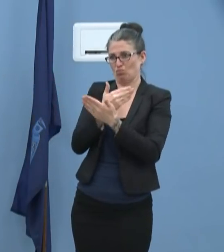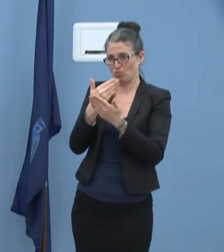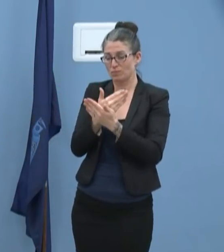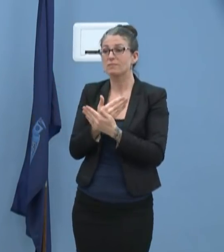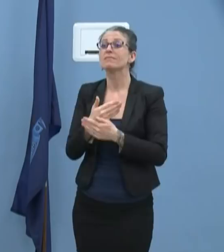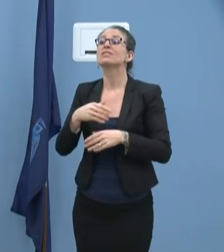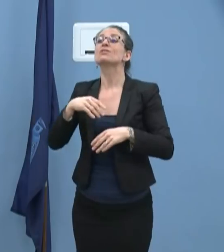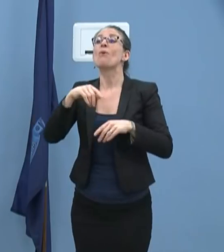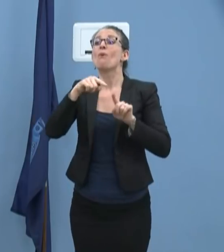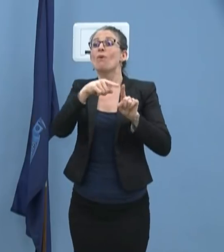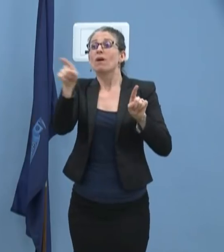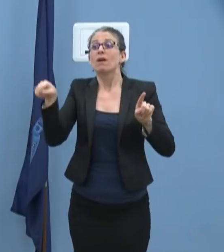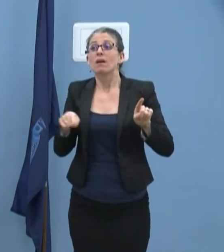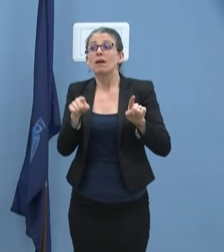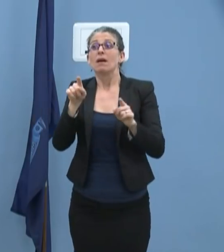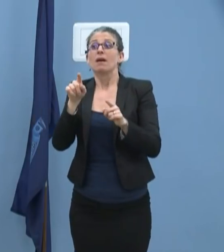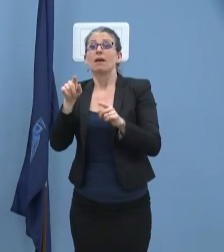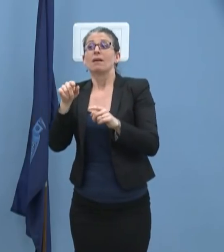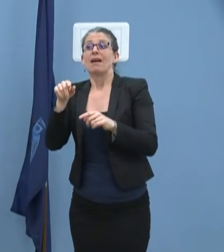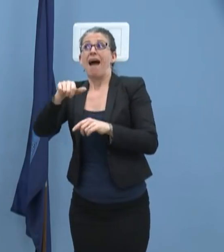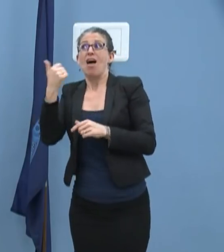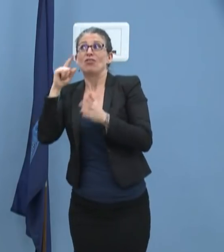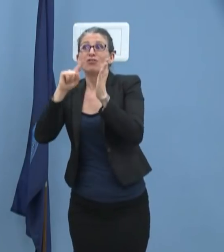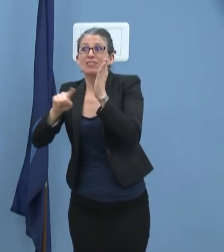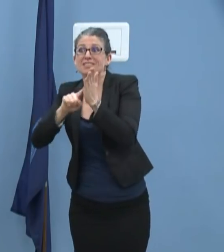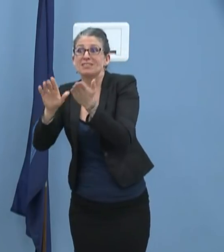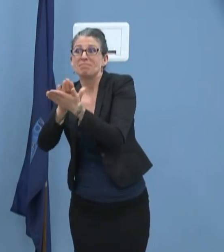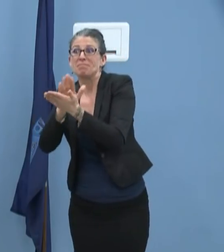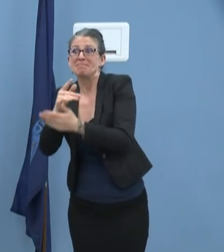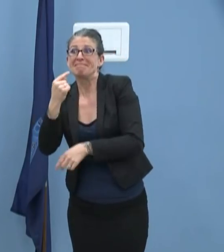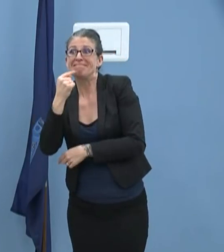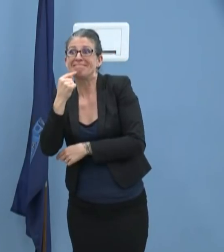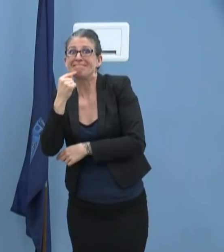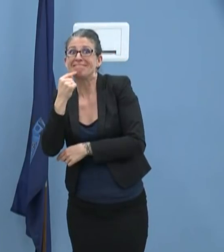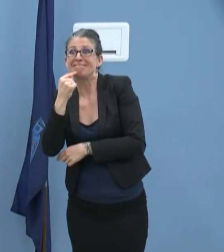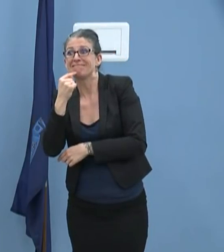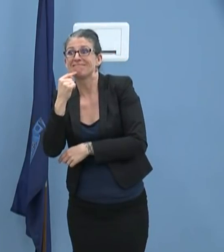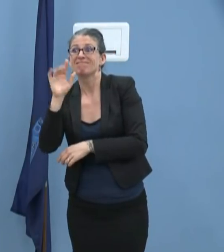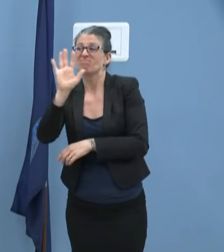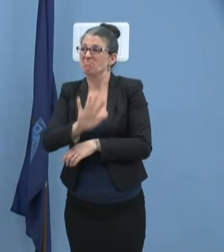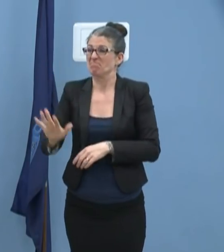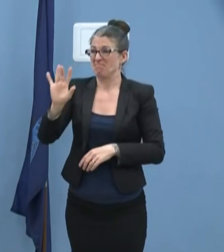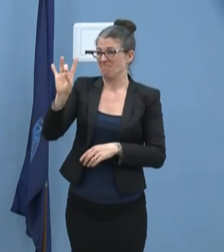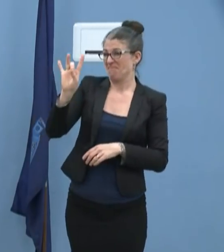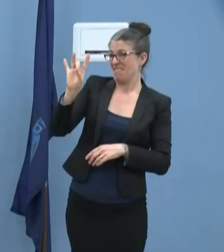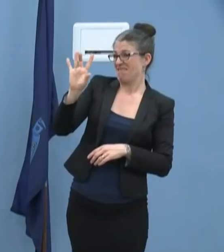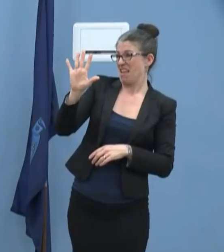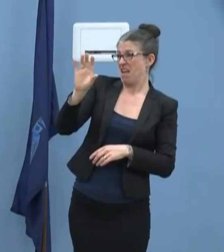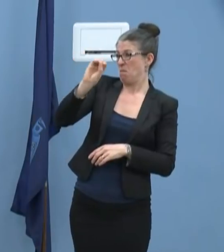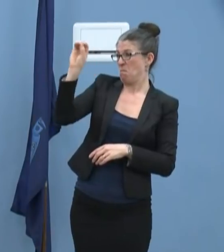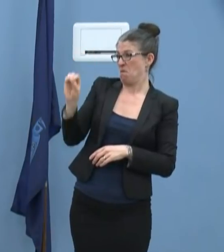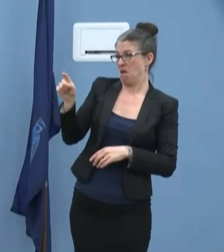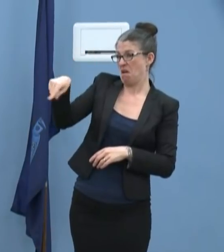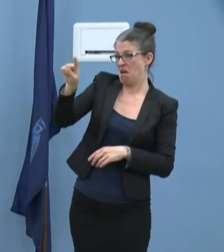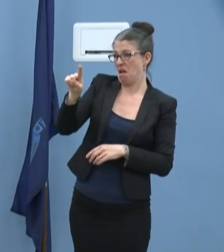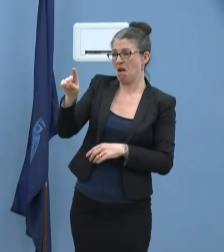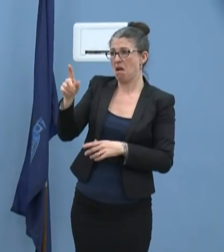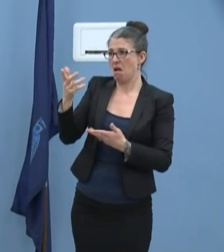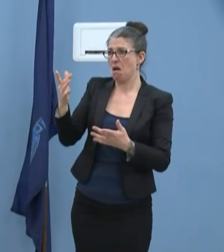approximately 80 or so percent of individuals have mild symptoms that don't necessitate hospitalization.